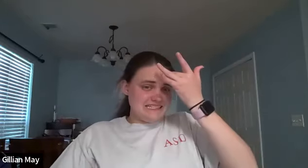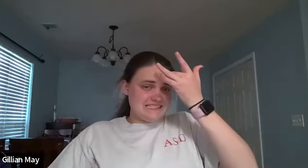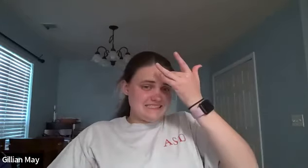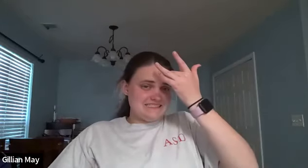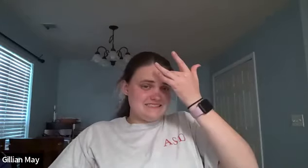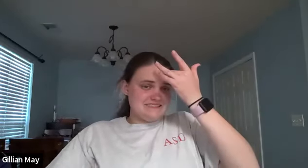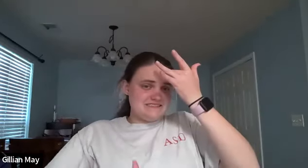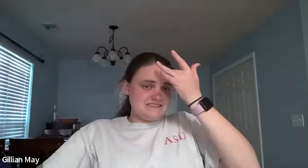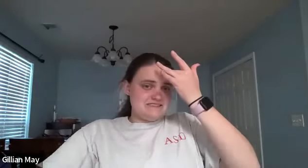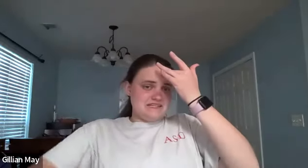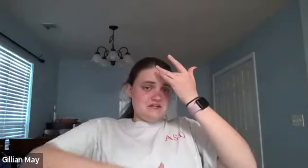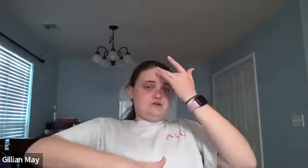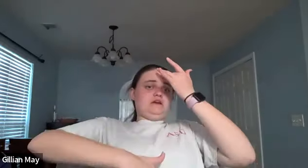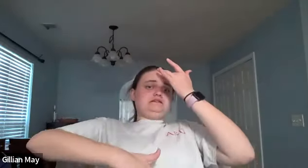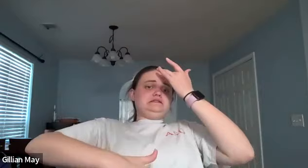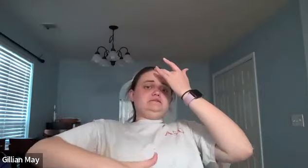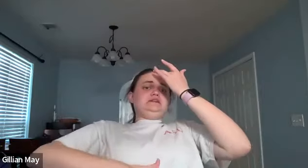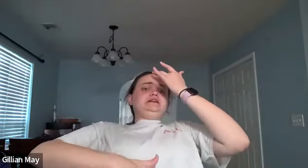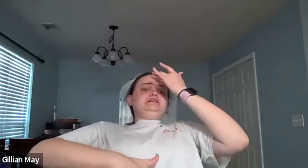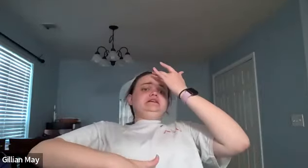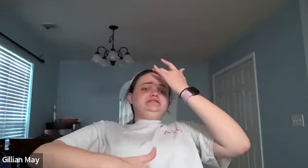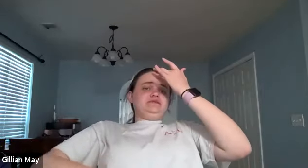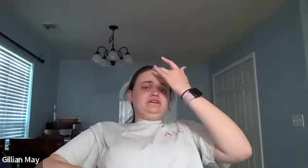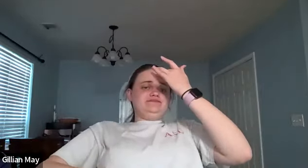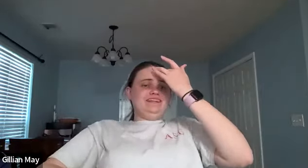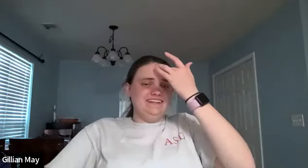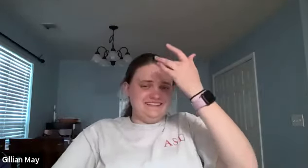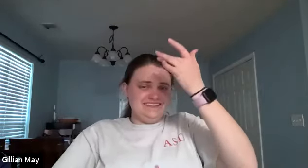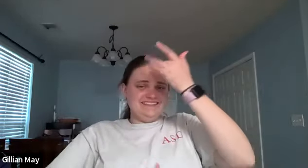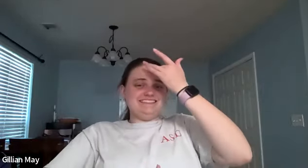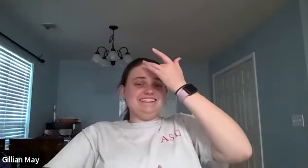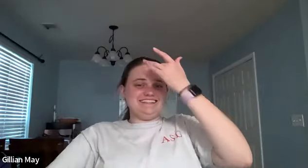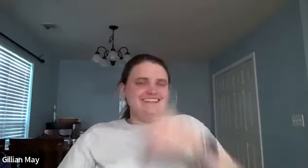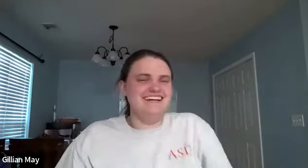Sick. Sick. I know you can't see him leaning there. It's right there. Sick.